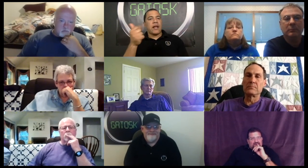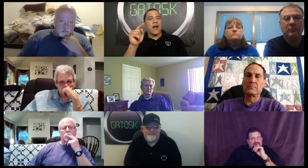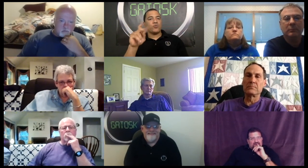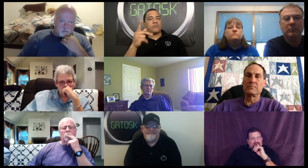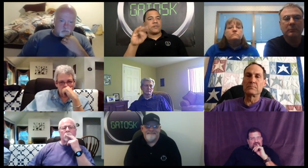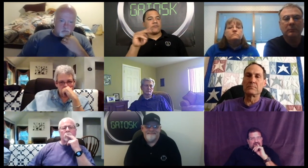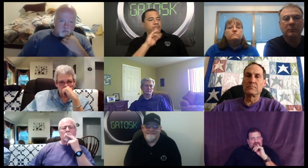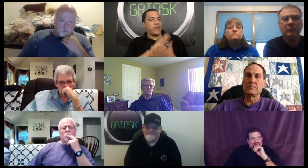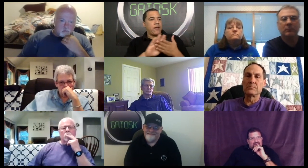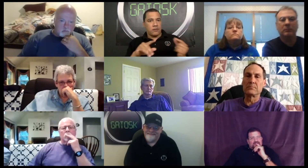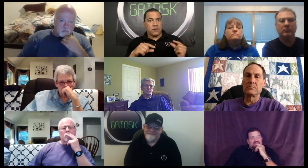pins for